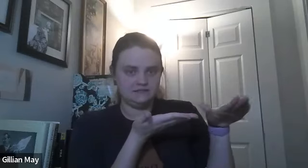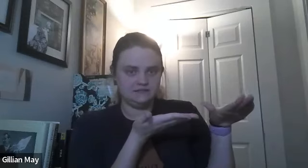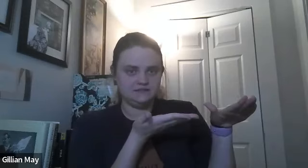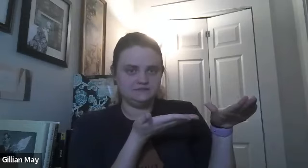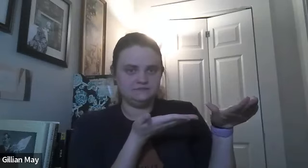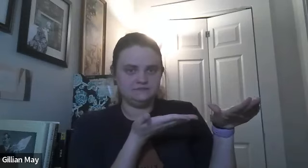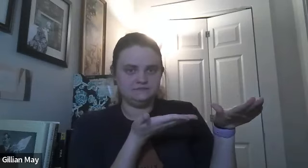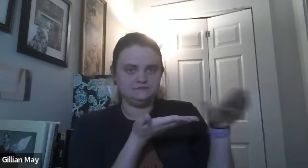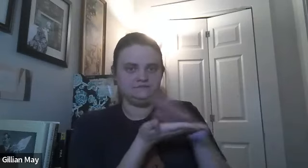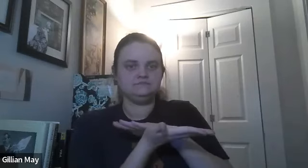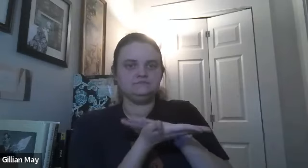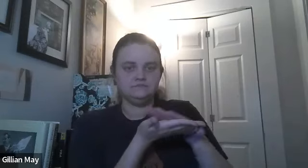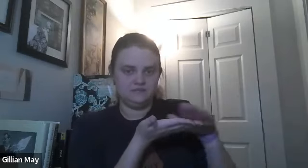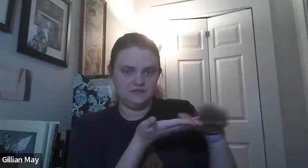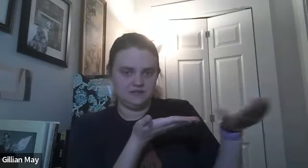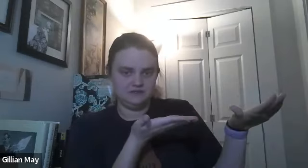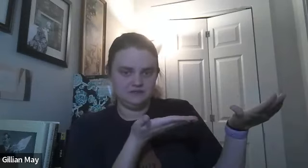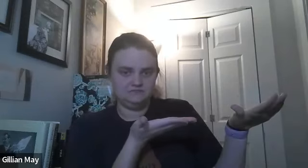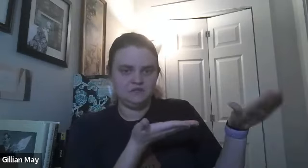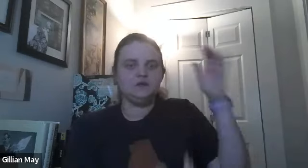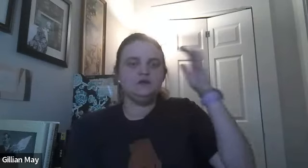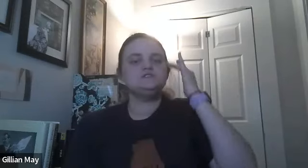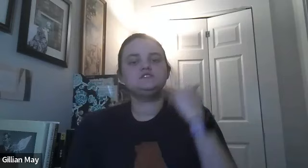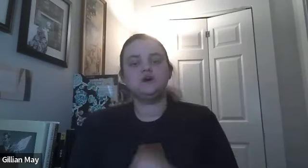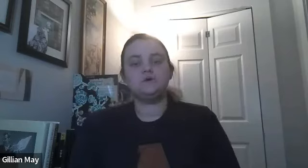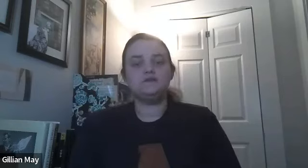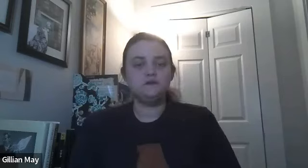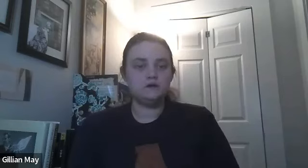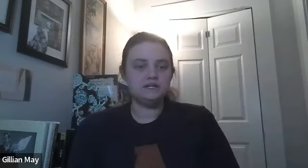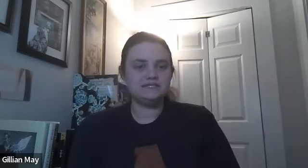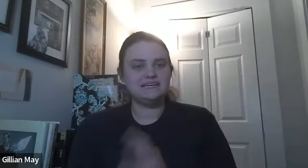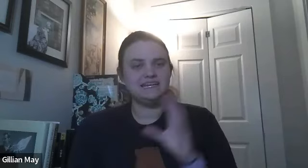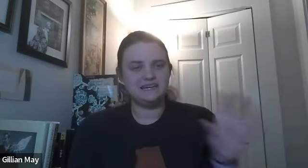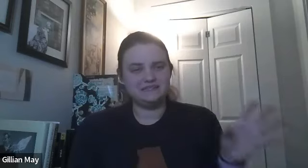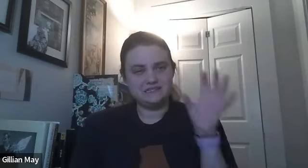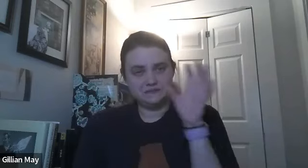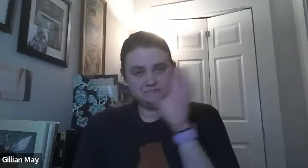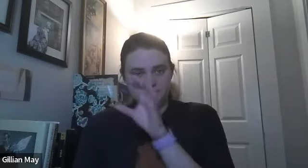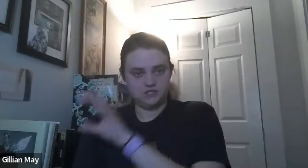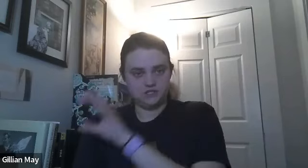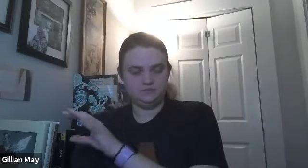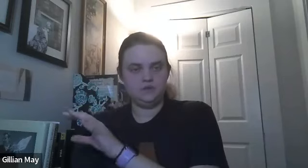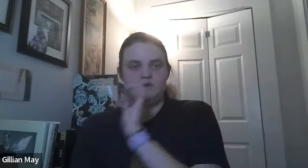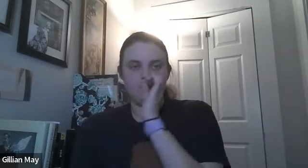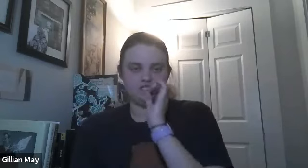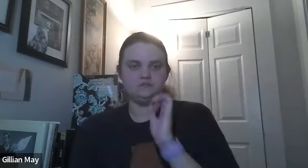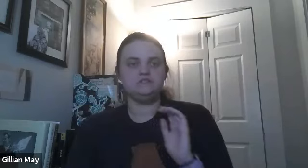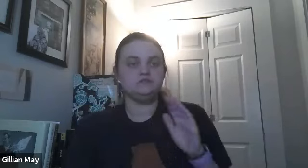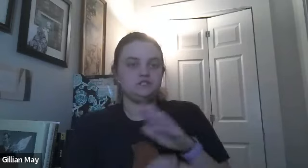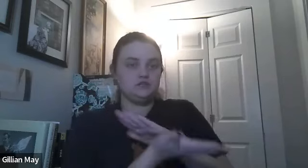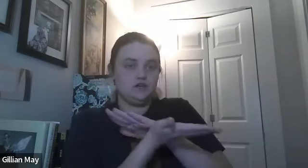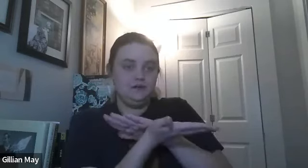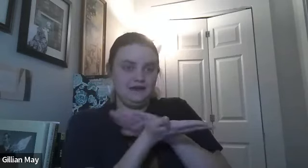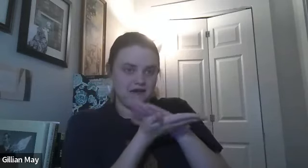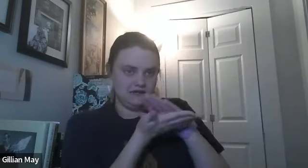Nice. Nice. So if you were going to say nice to meet you, what you would do is you would go